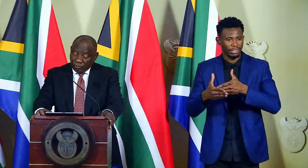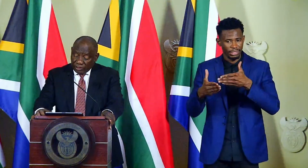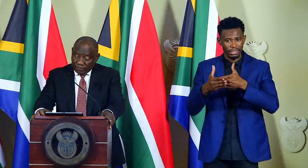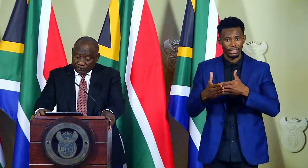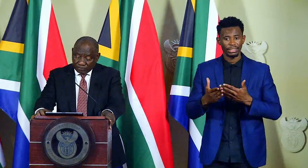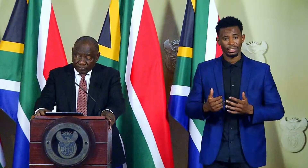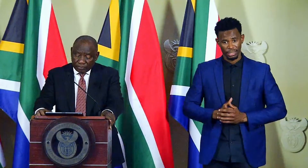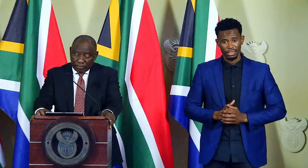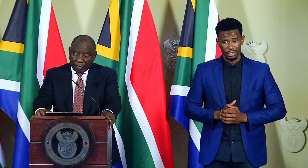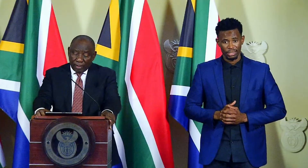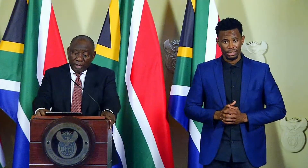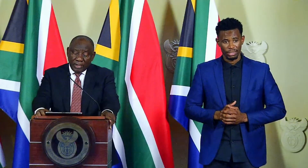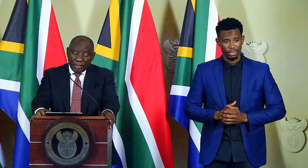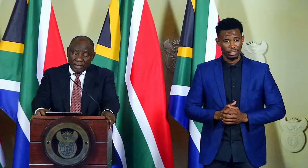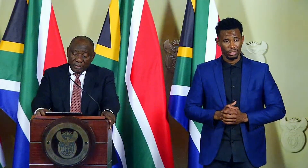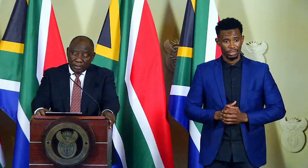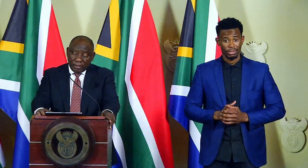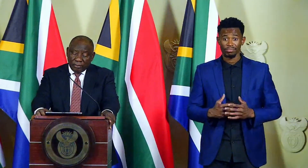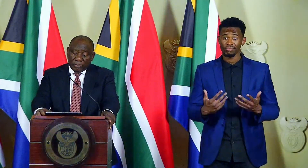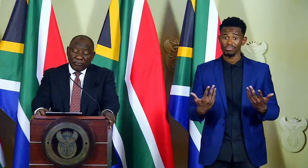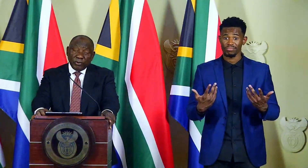Policies with fully